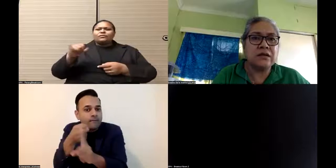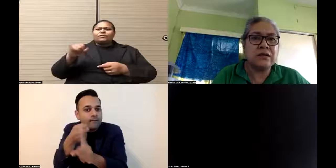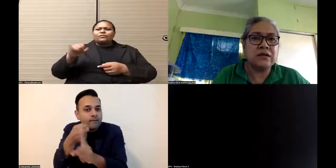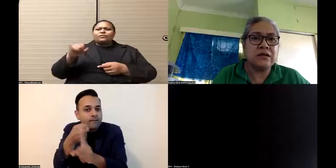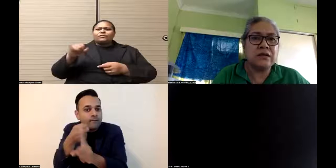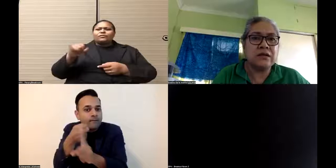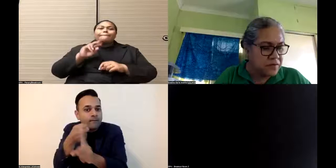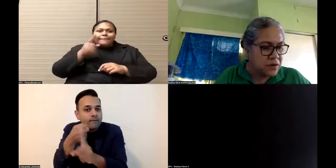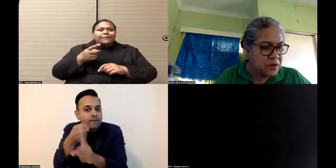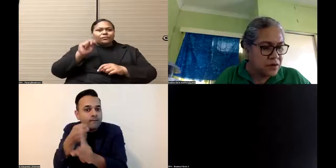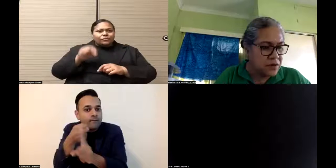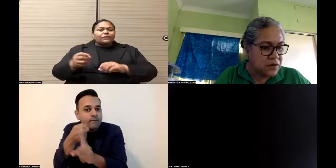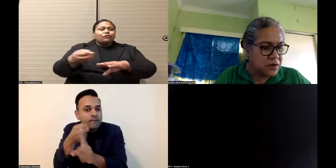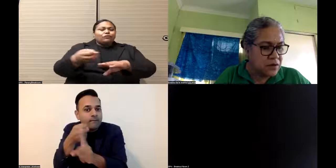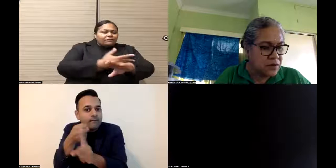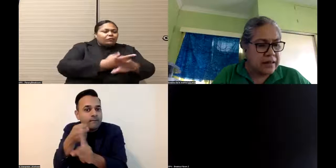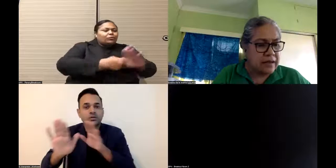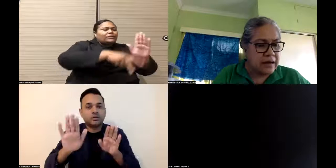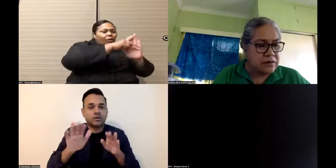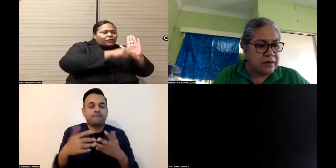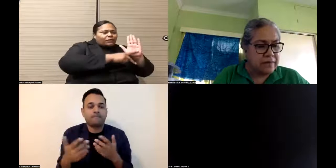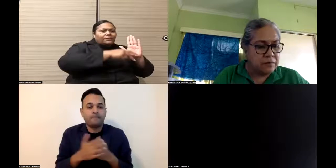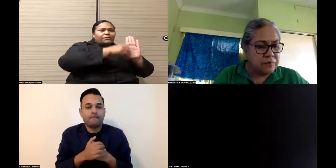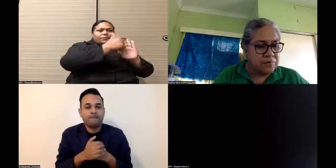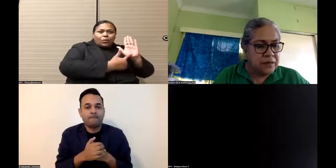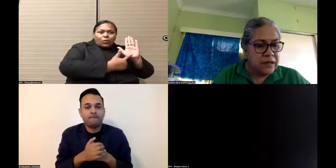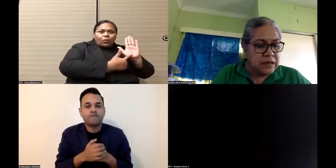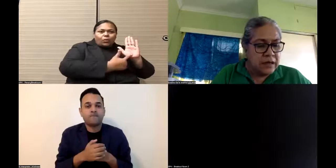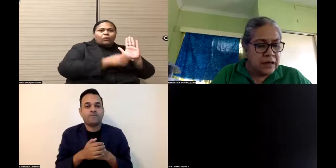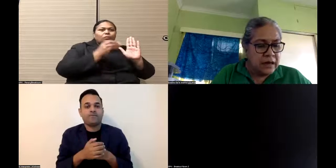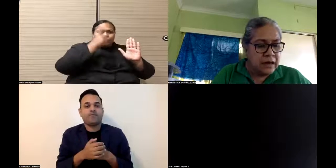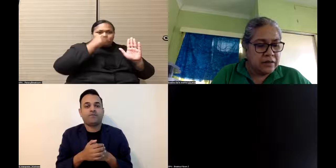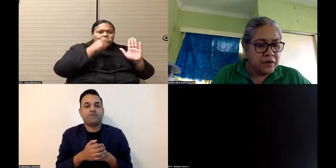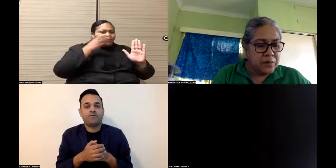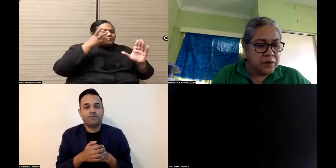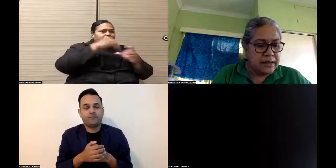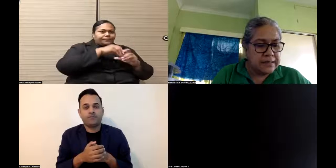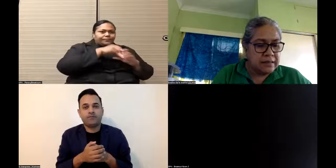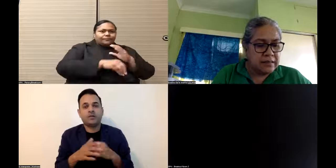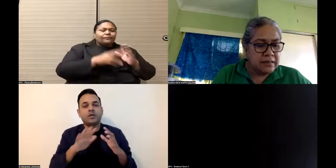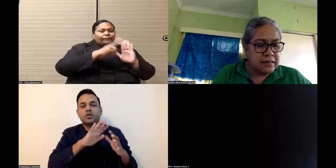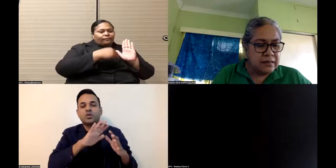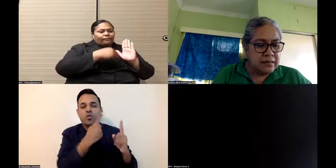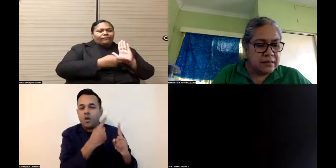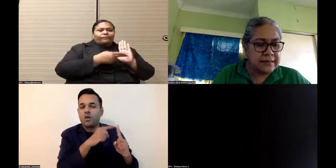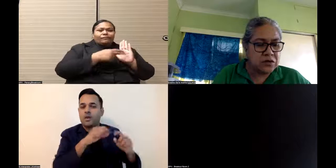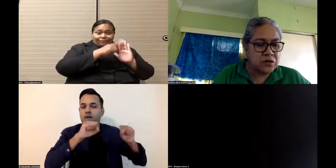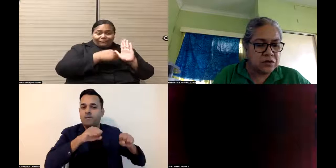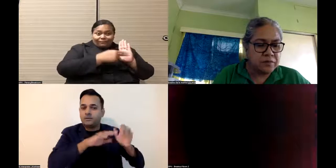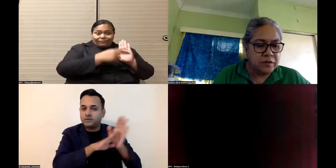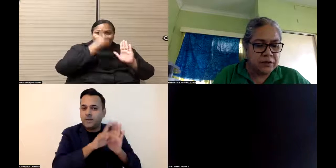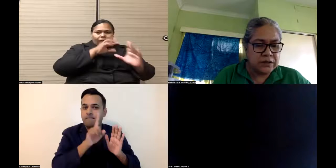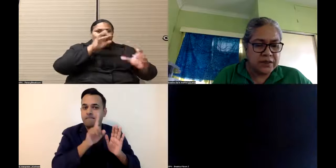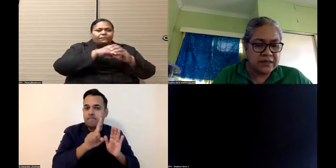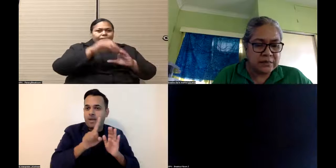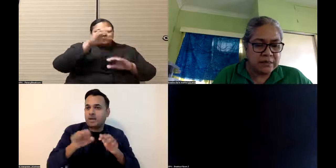the reality of the convention at the country level. The third point is that the organizations of